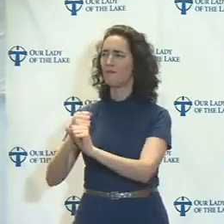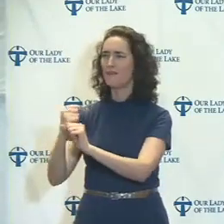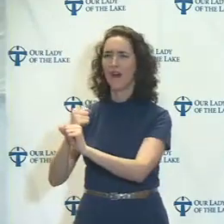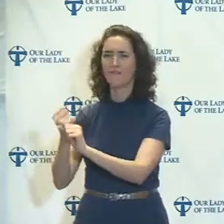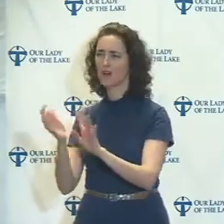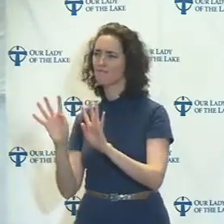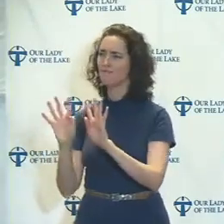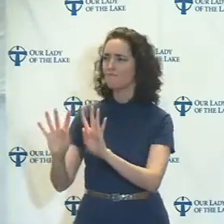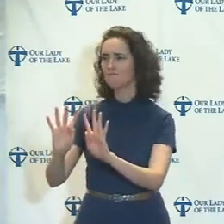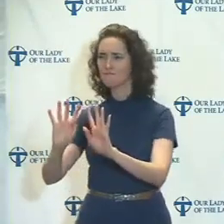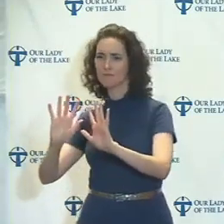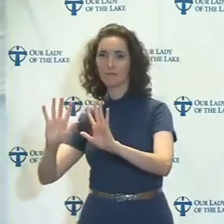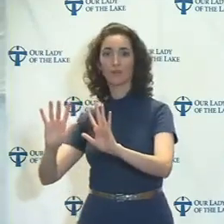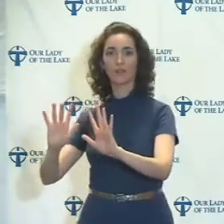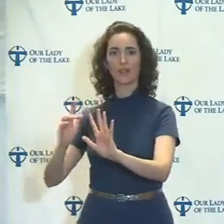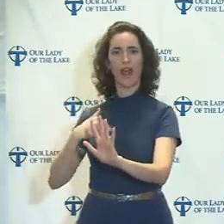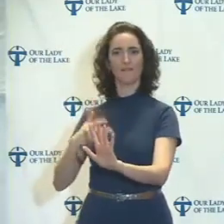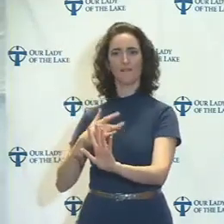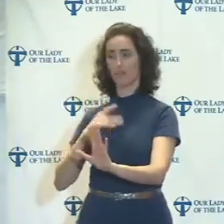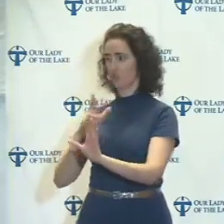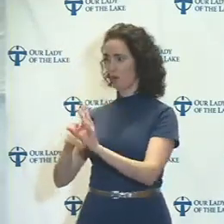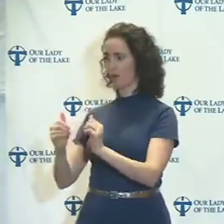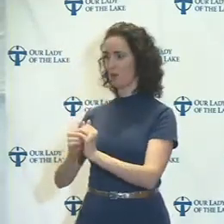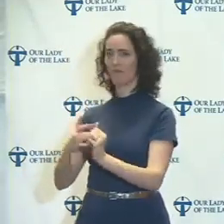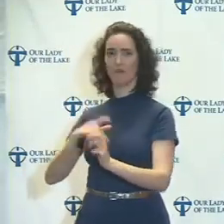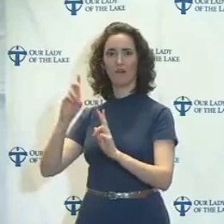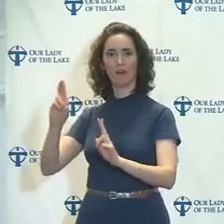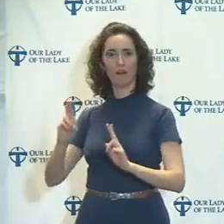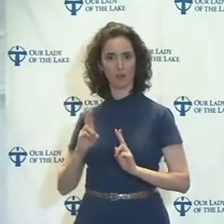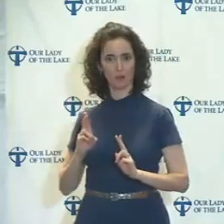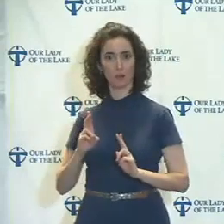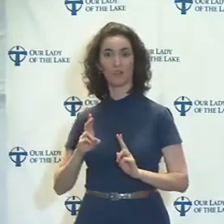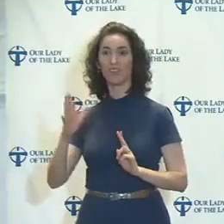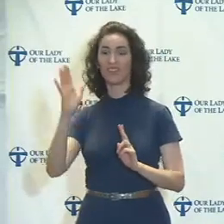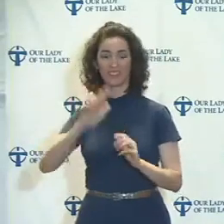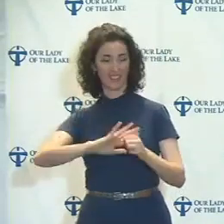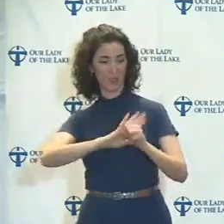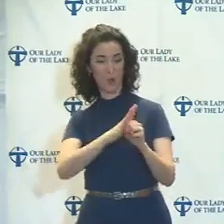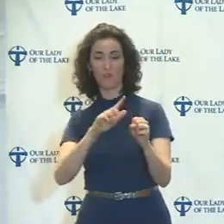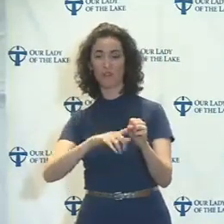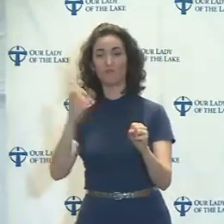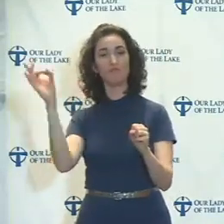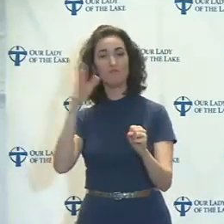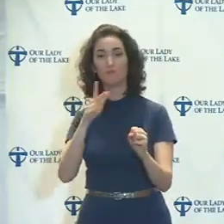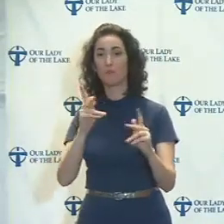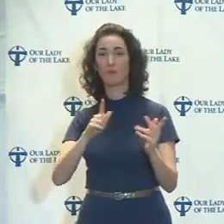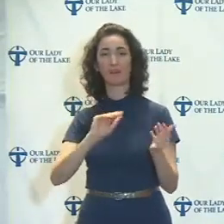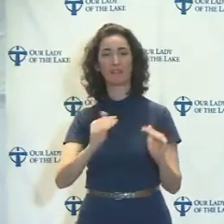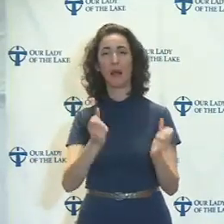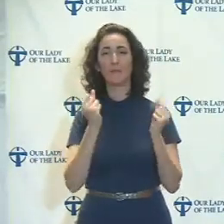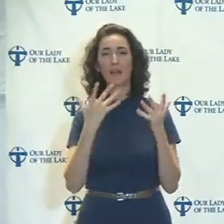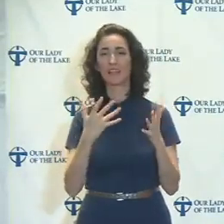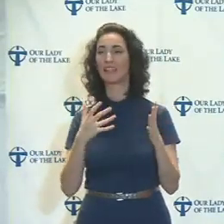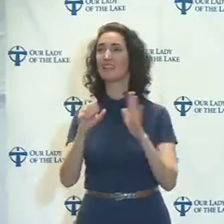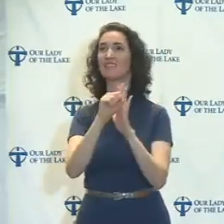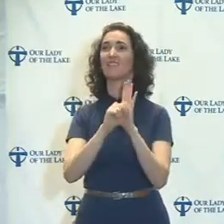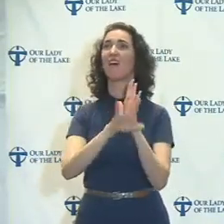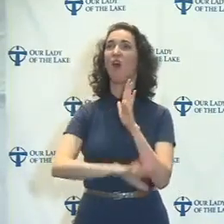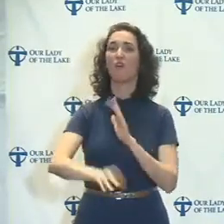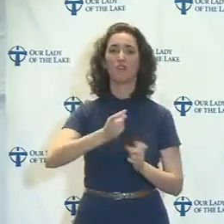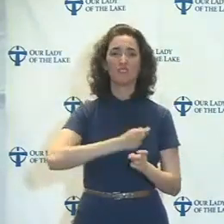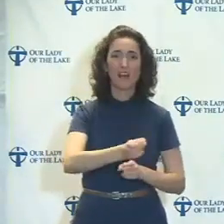line against this deadly disease that has ravaged our state, our nation. I want to start by thanking all those frontline